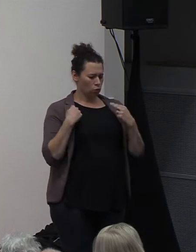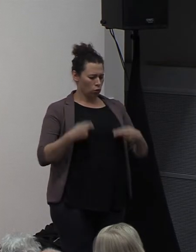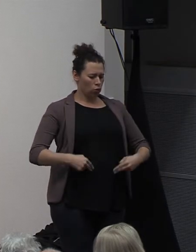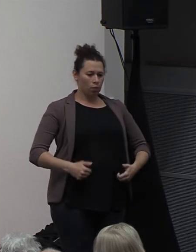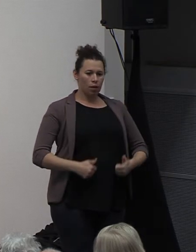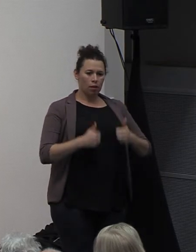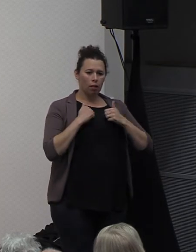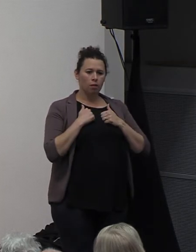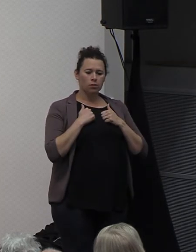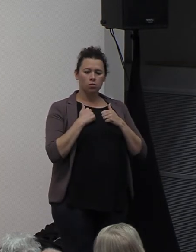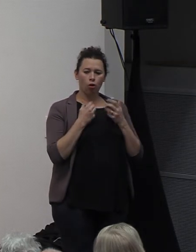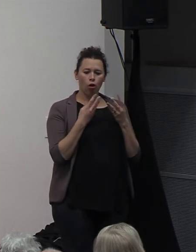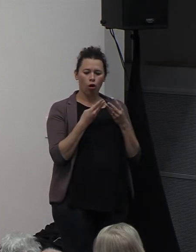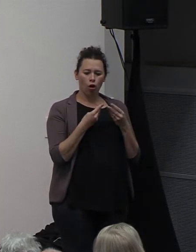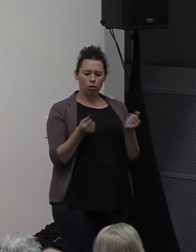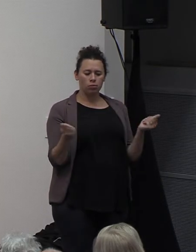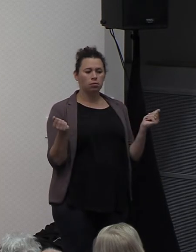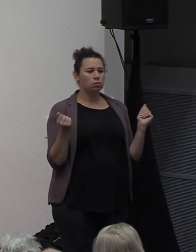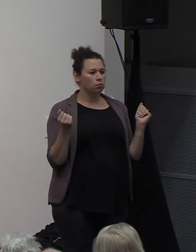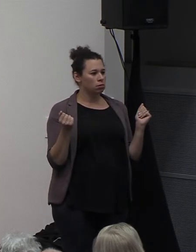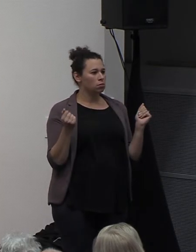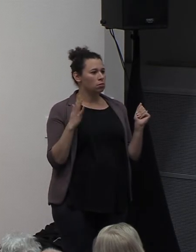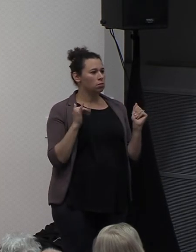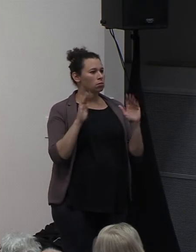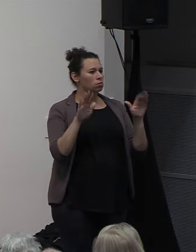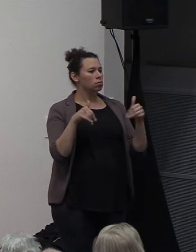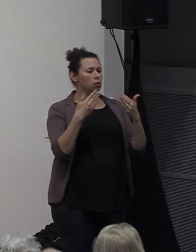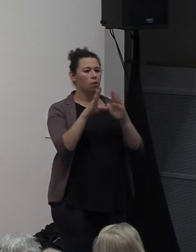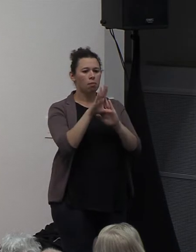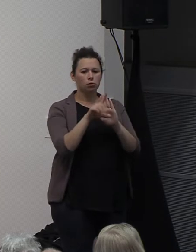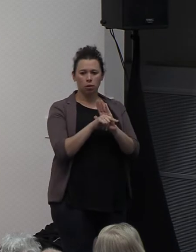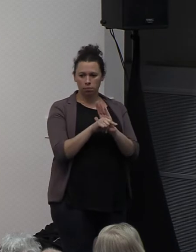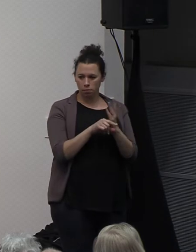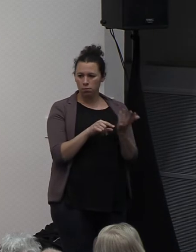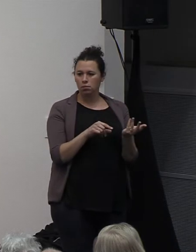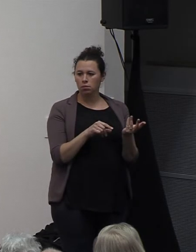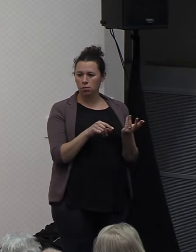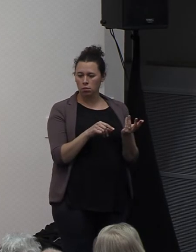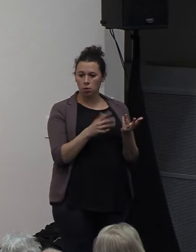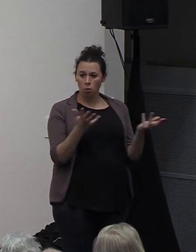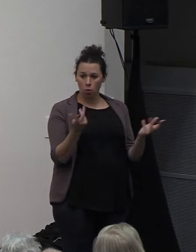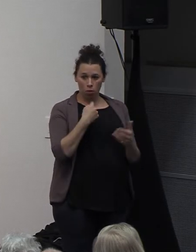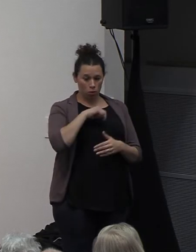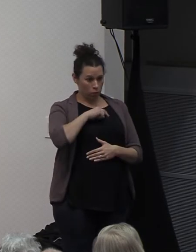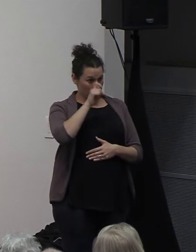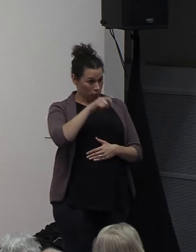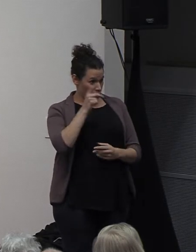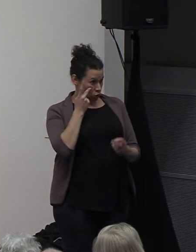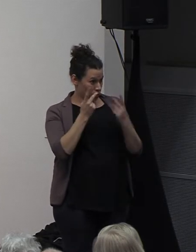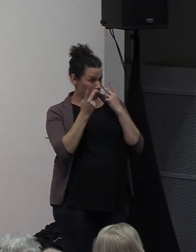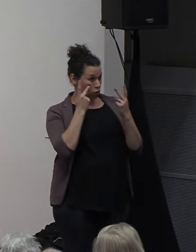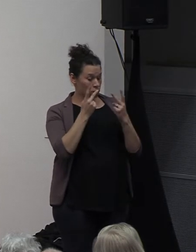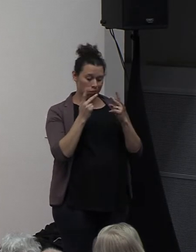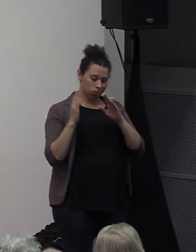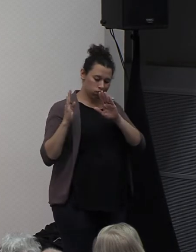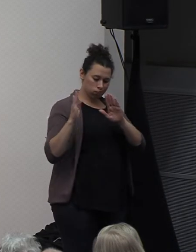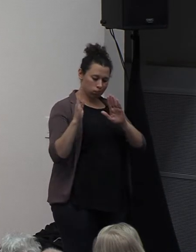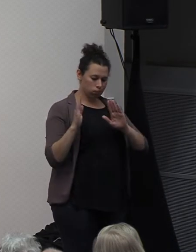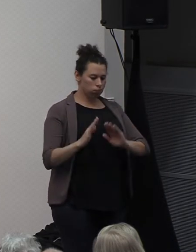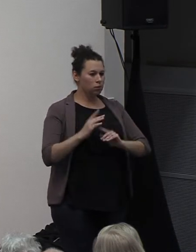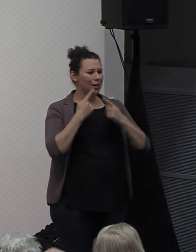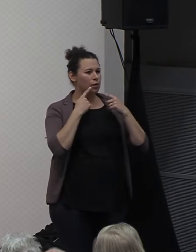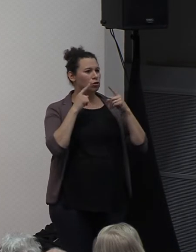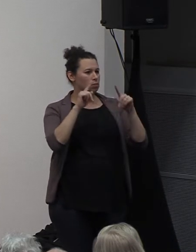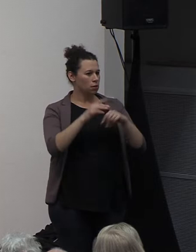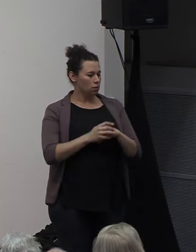lives. They provide the backdrop against which we must view the exceptional experiences and achievements of